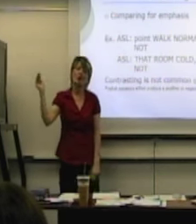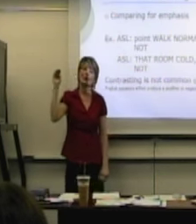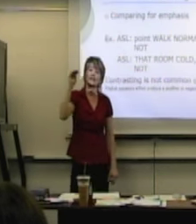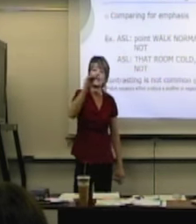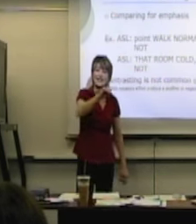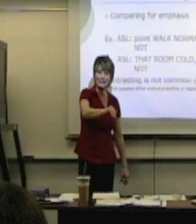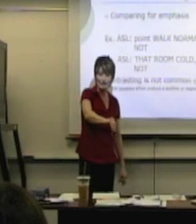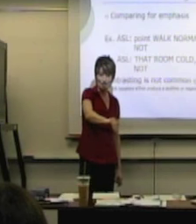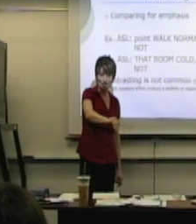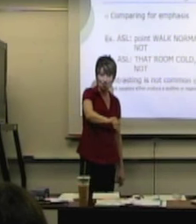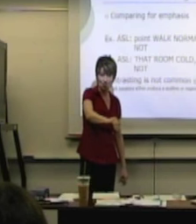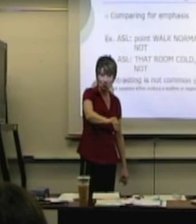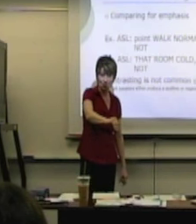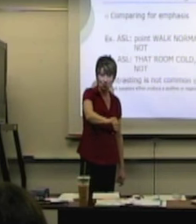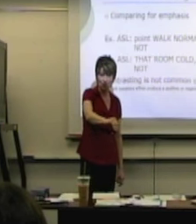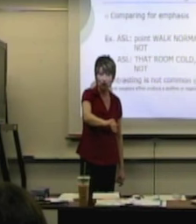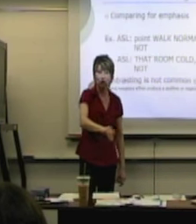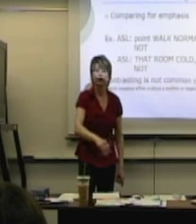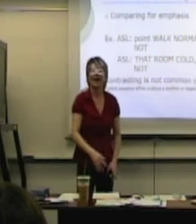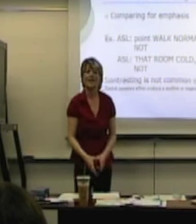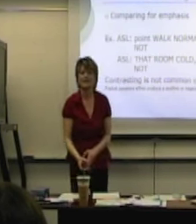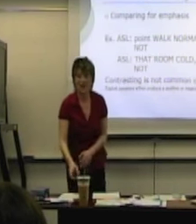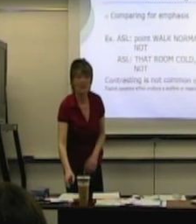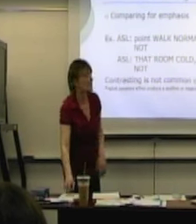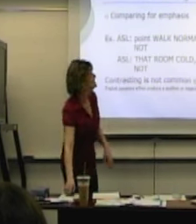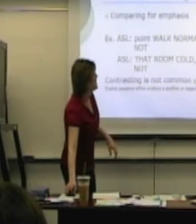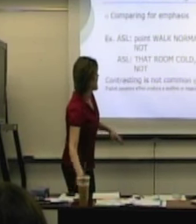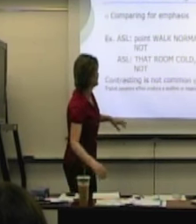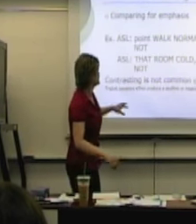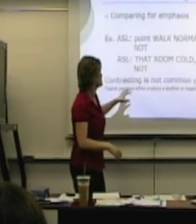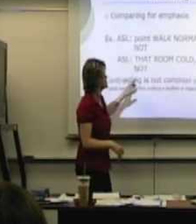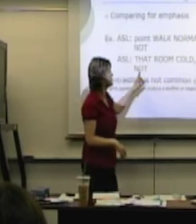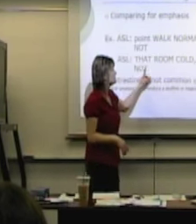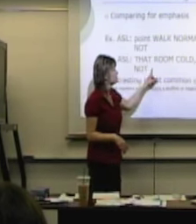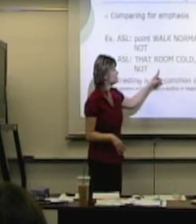spoken English, and someone signs